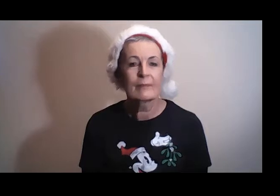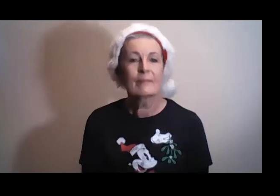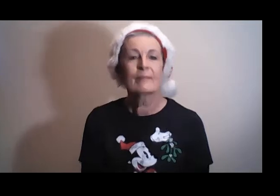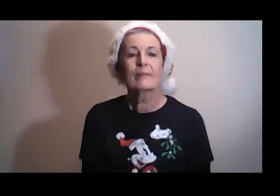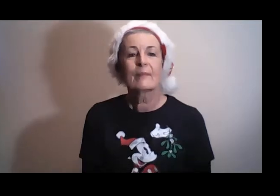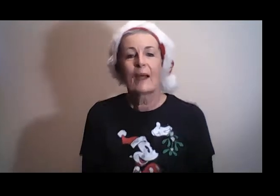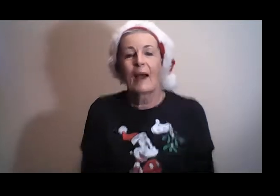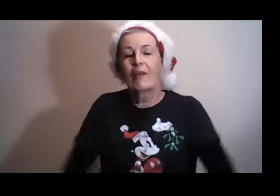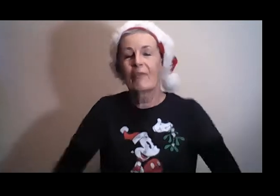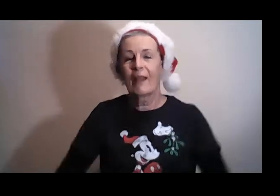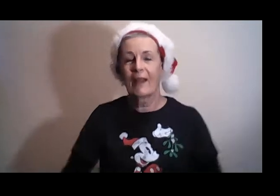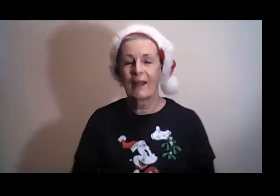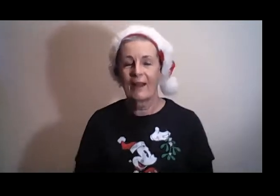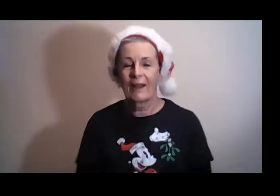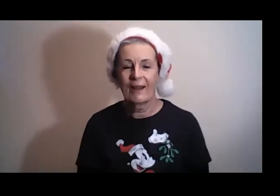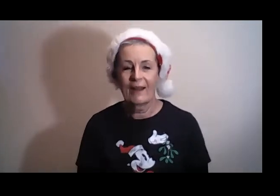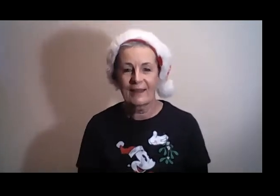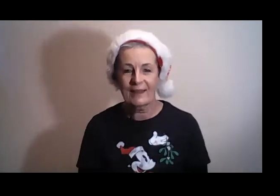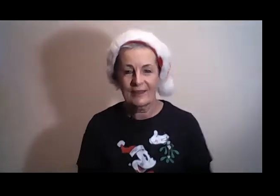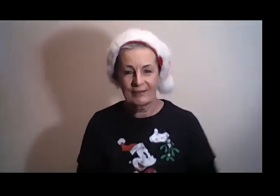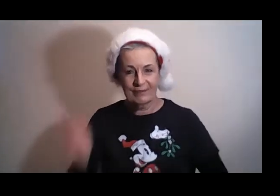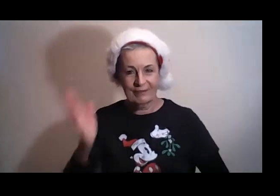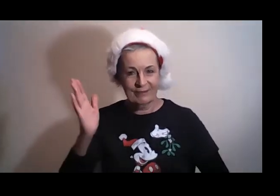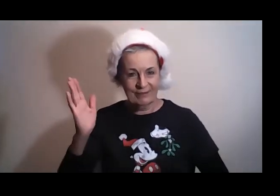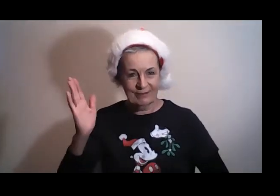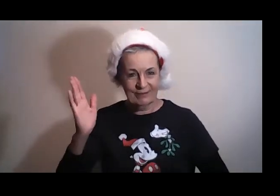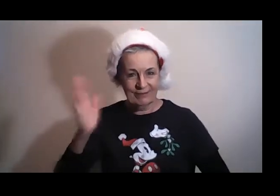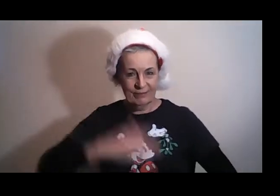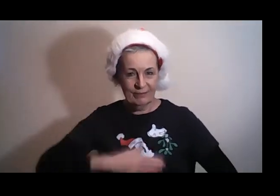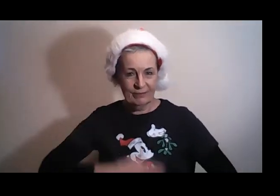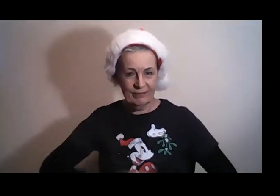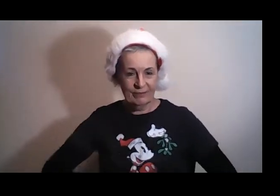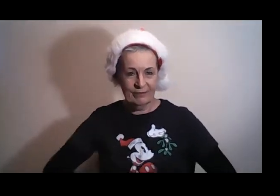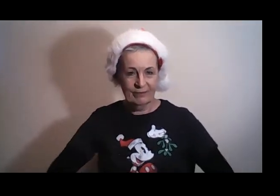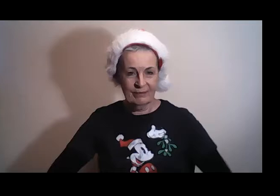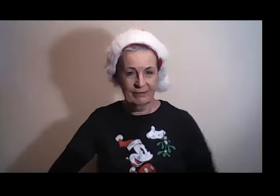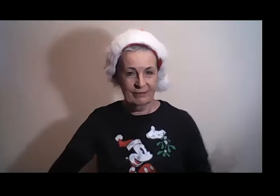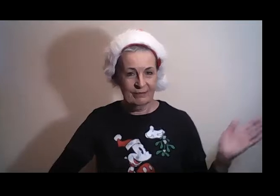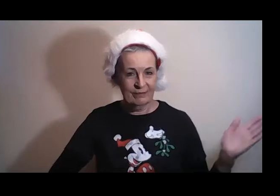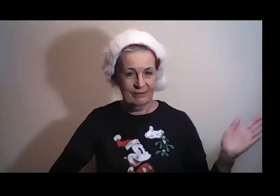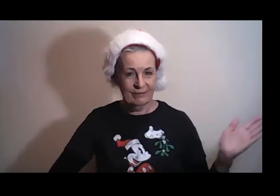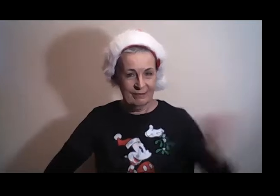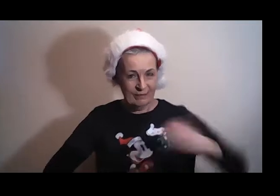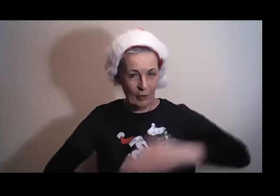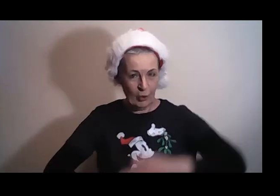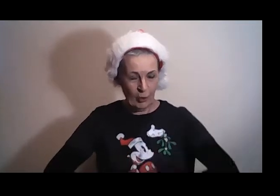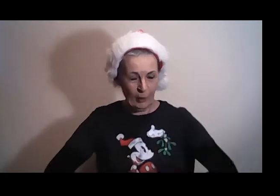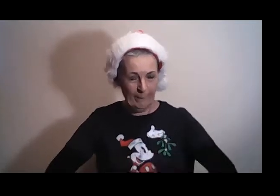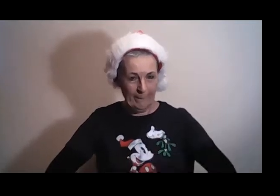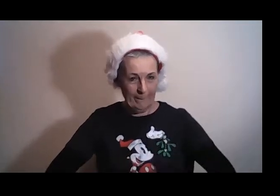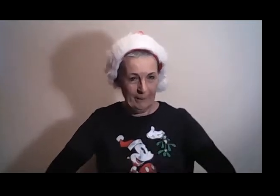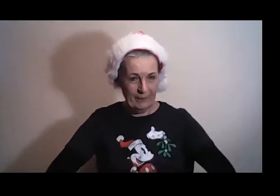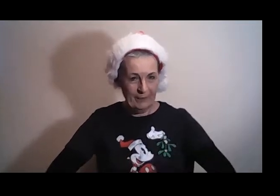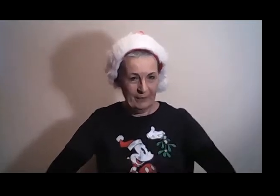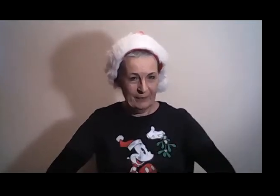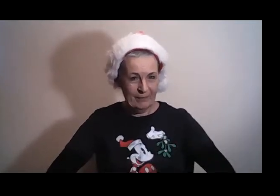And relax. Put your right hand on your belly and left hand on top.